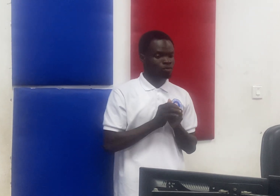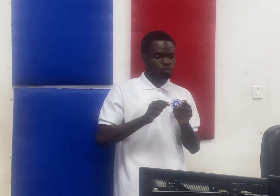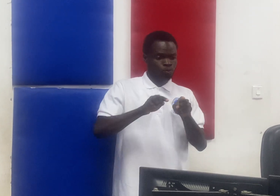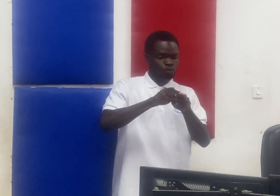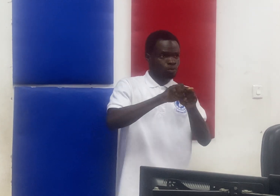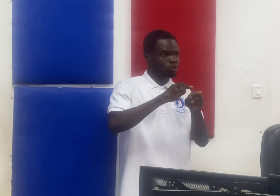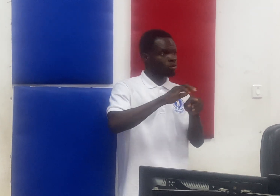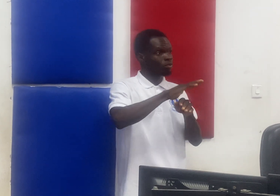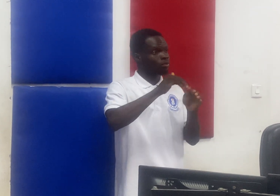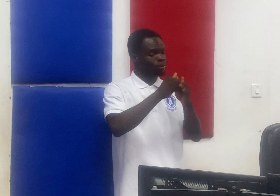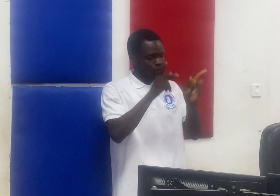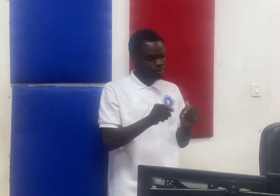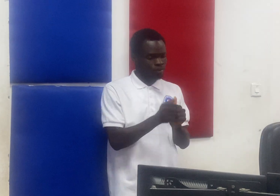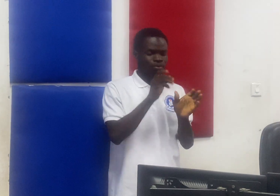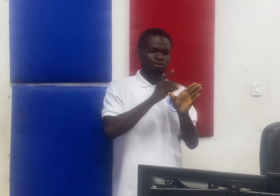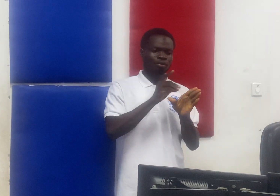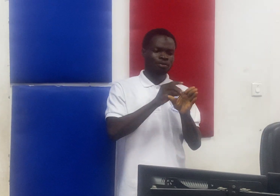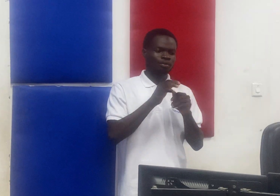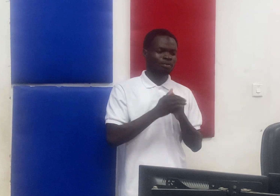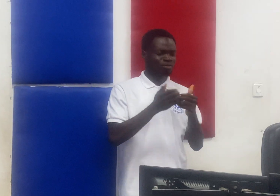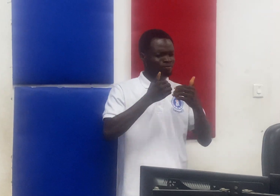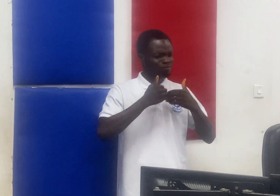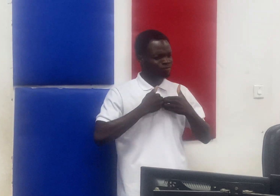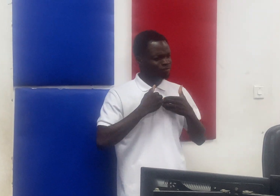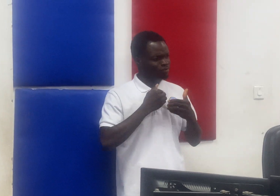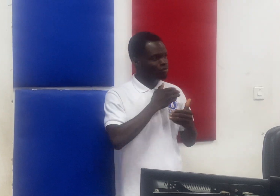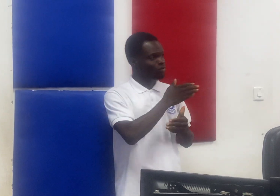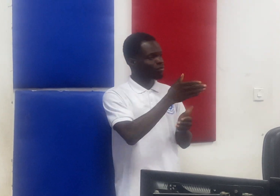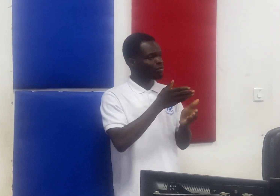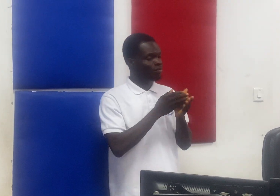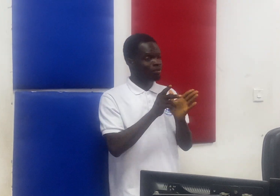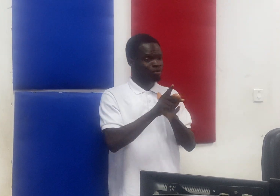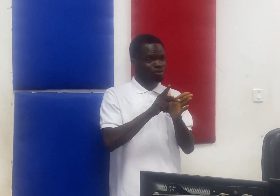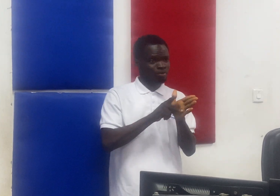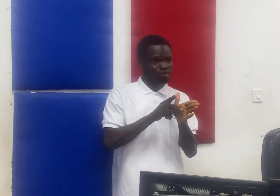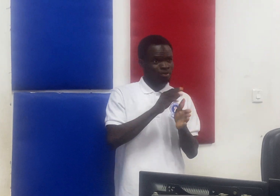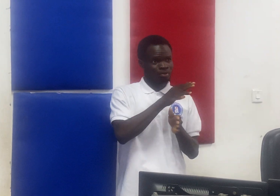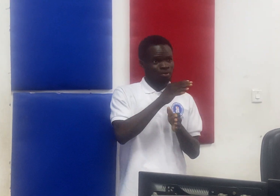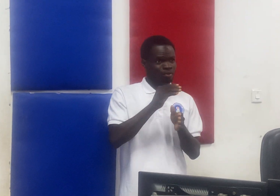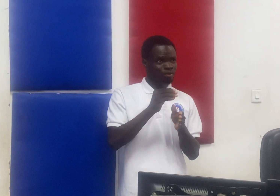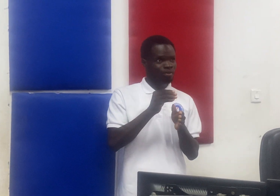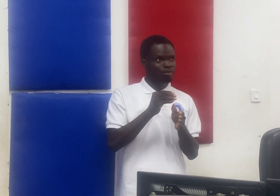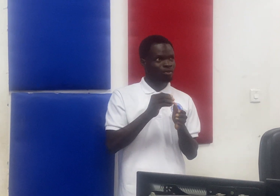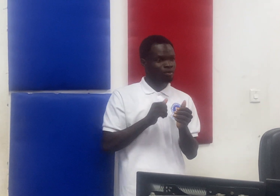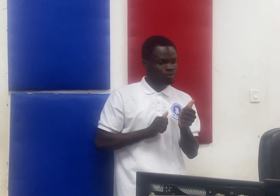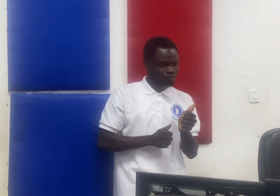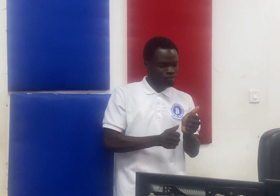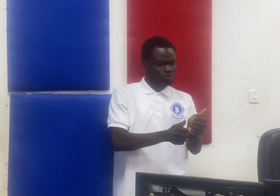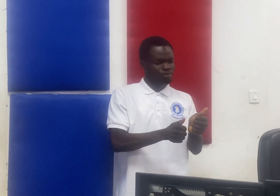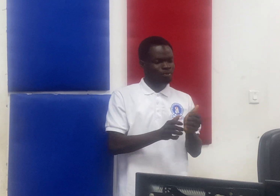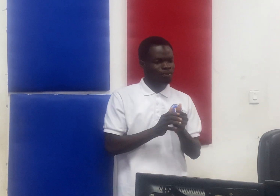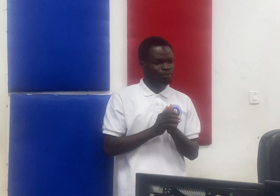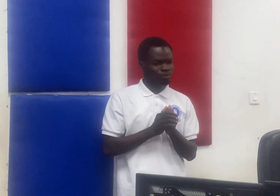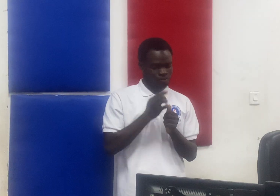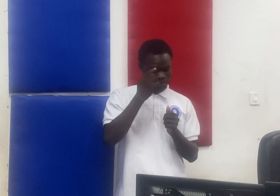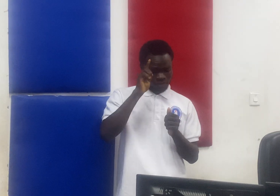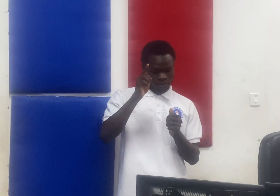with disability have these principles and they follow this principle for